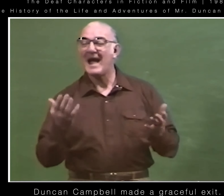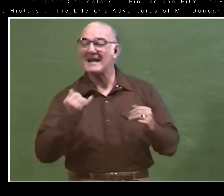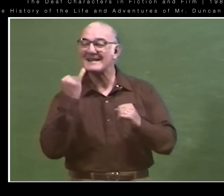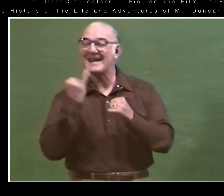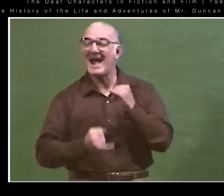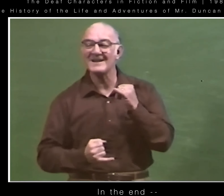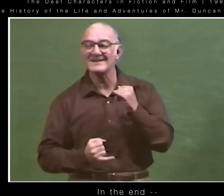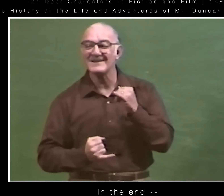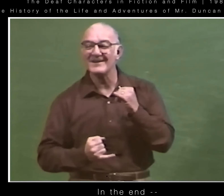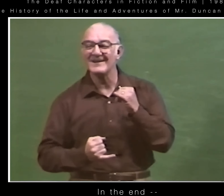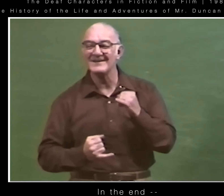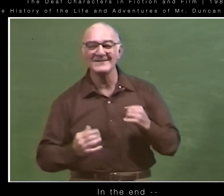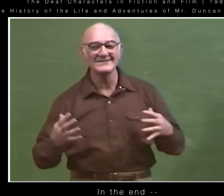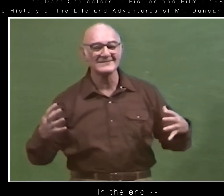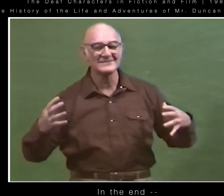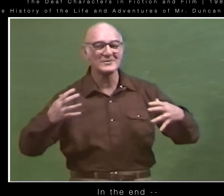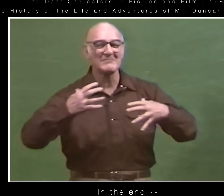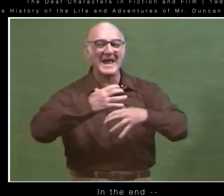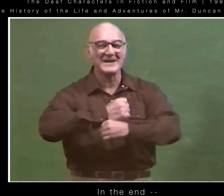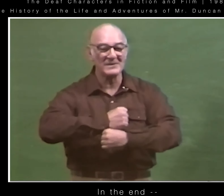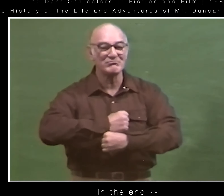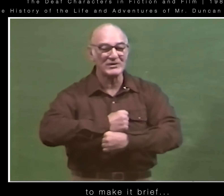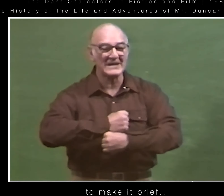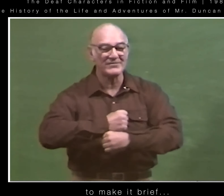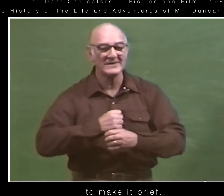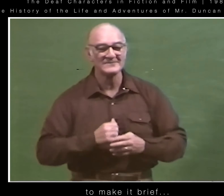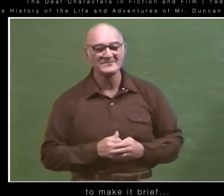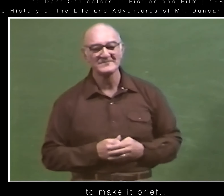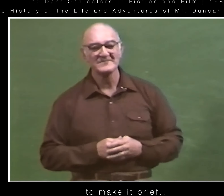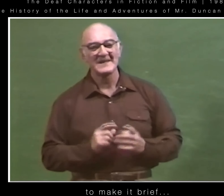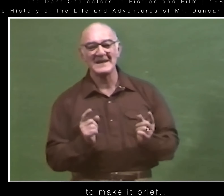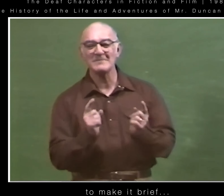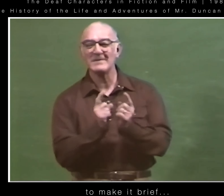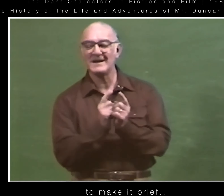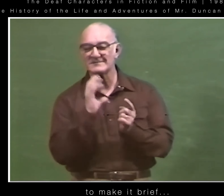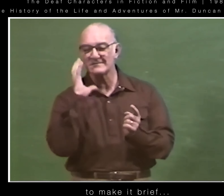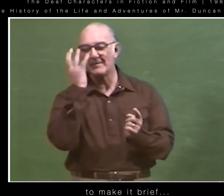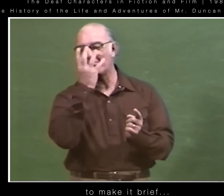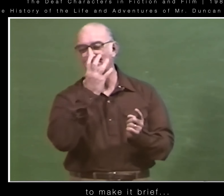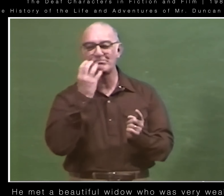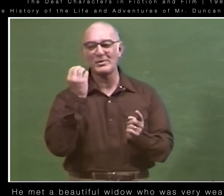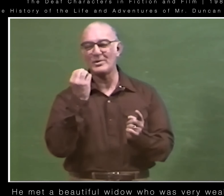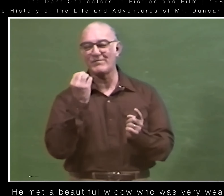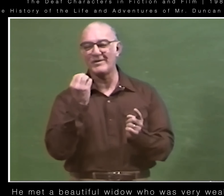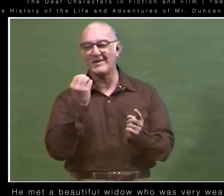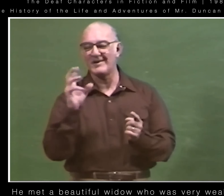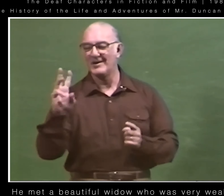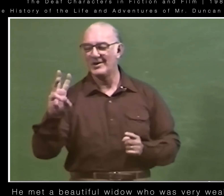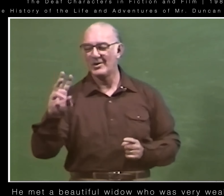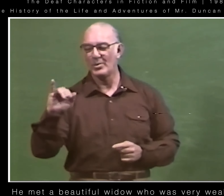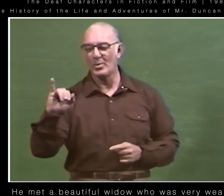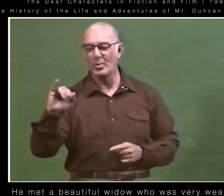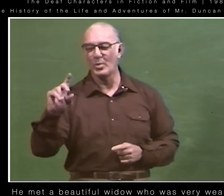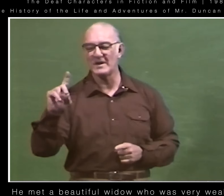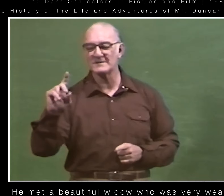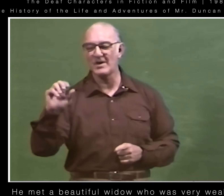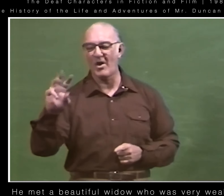At the end, to make it brief, he meets a beautiful